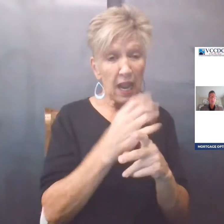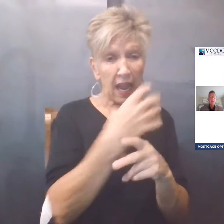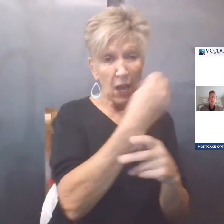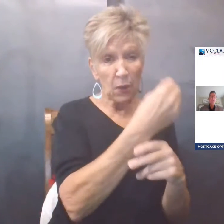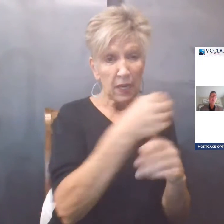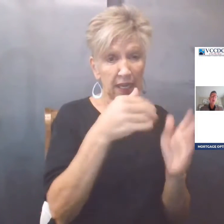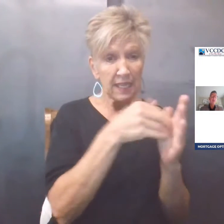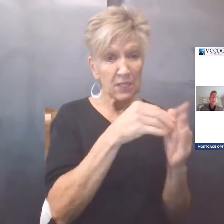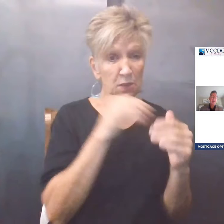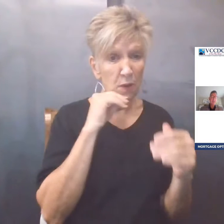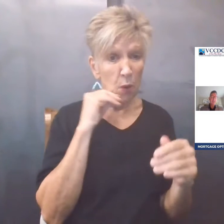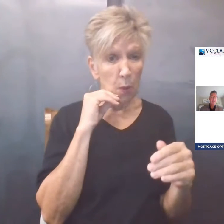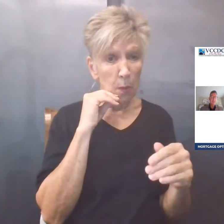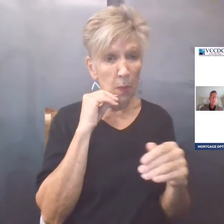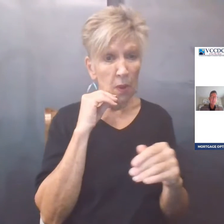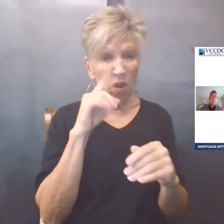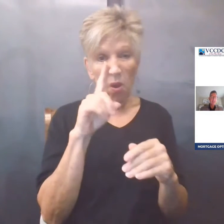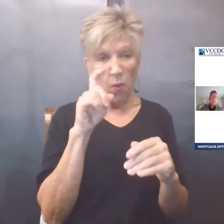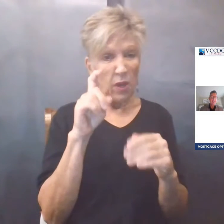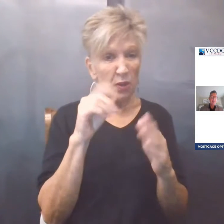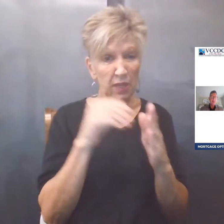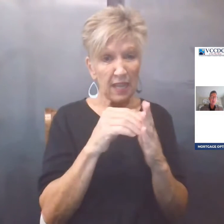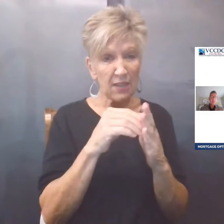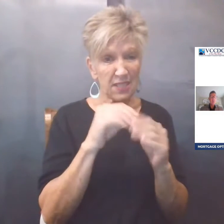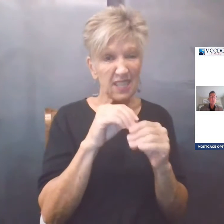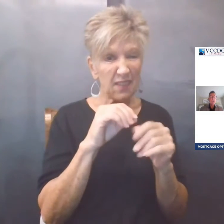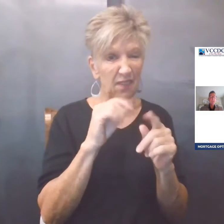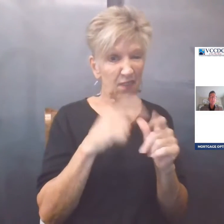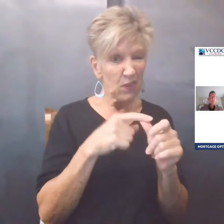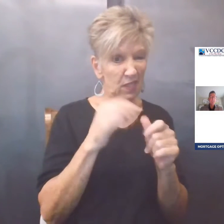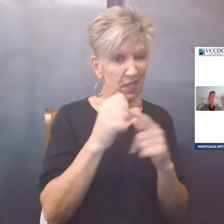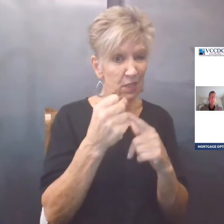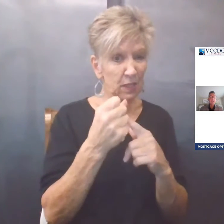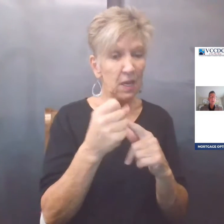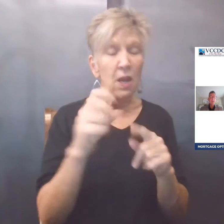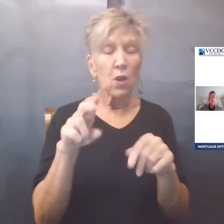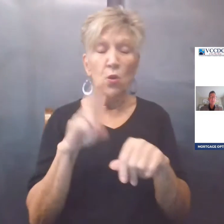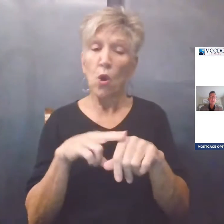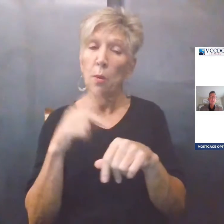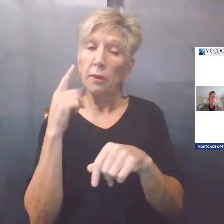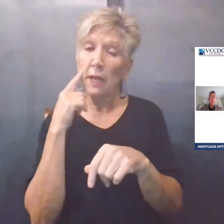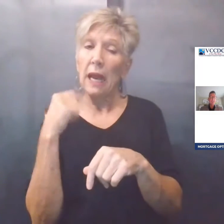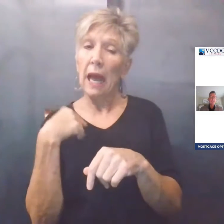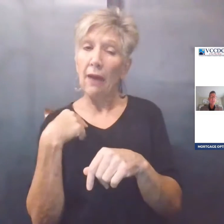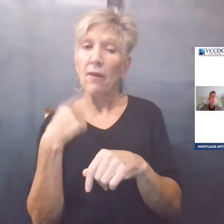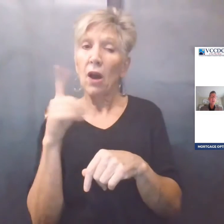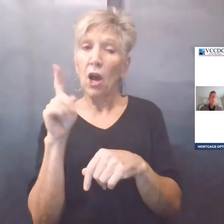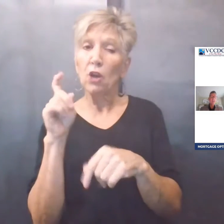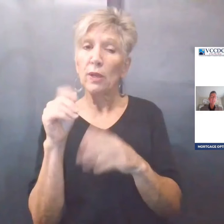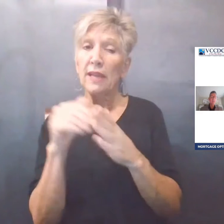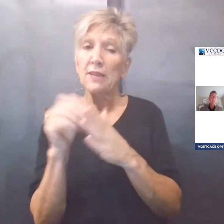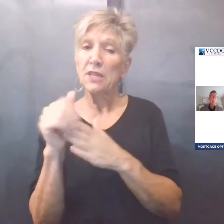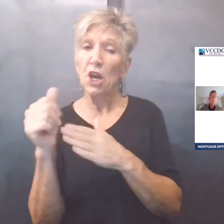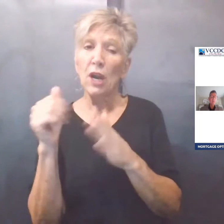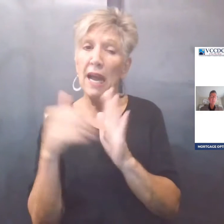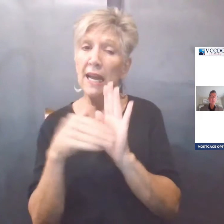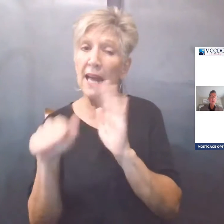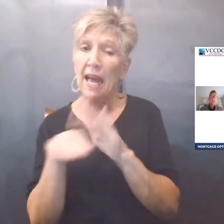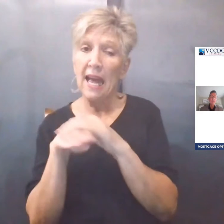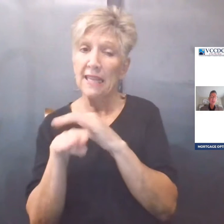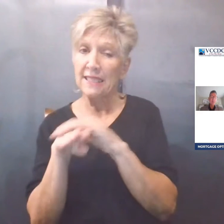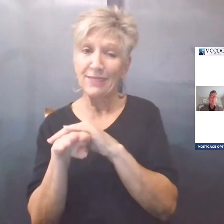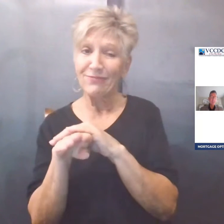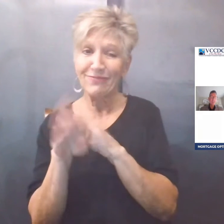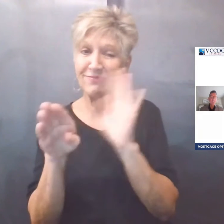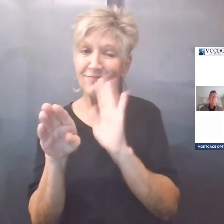home, so $100,000 under that first scenario, you would naturally think, okay, I have $100,000 access. Not necessarily. You'd only really